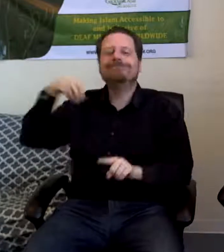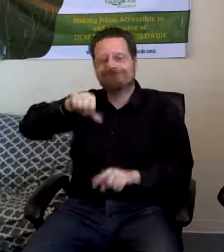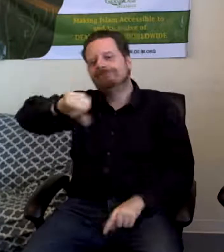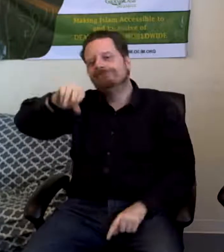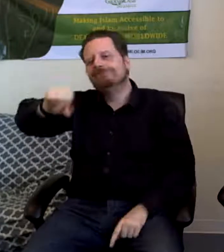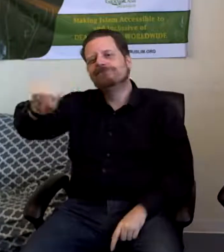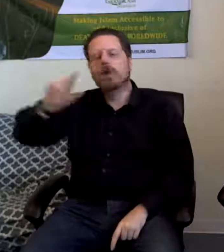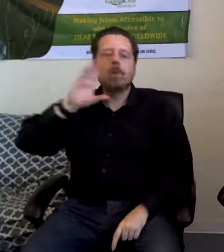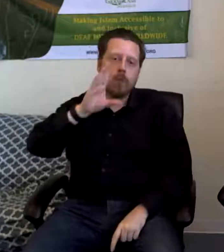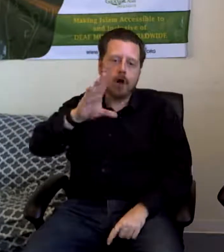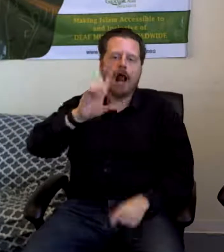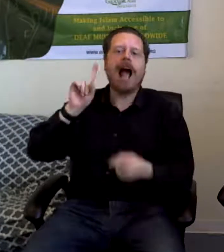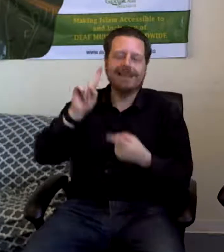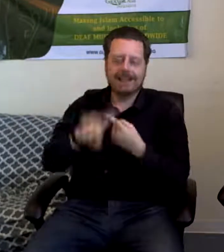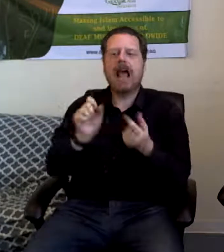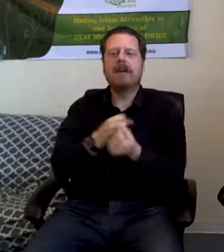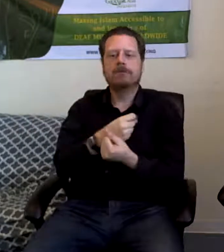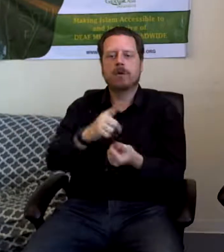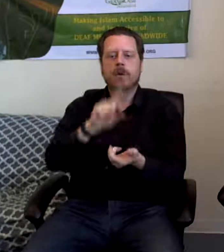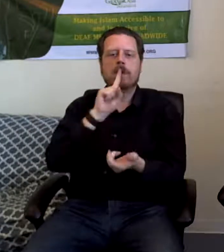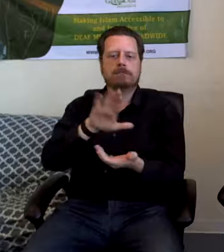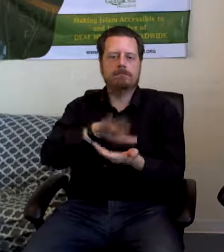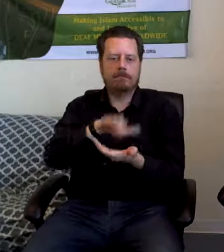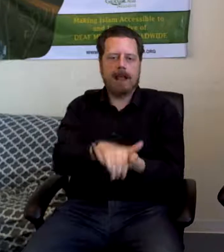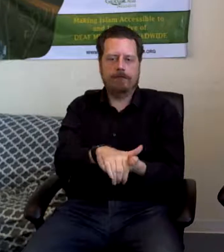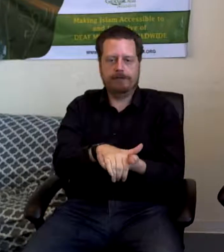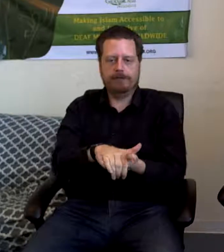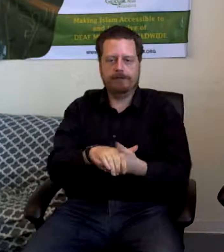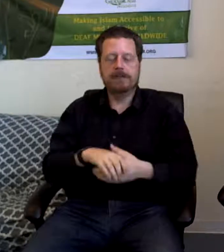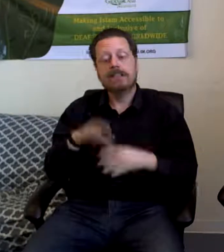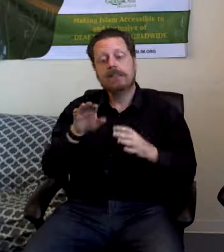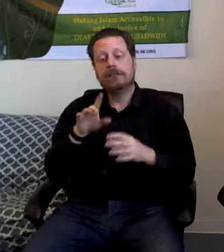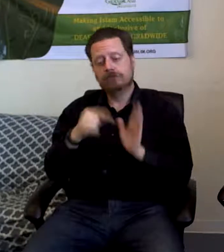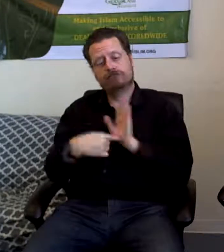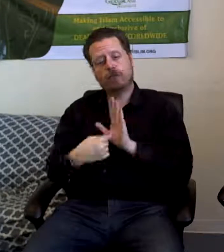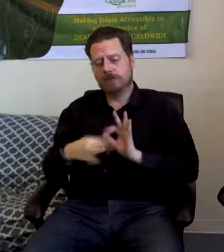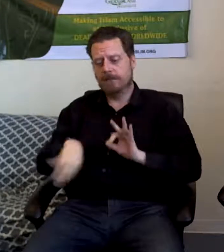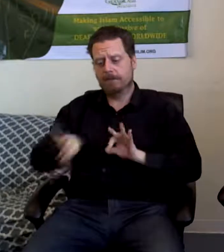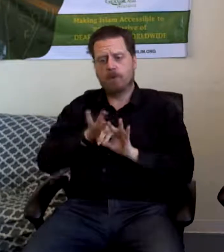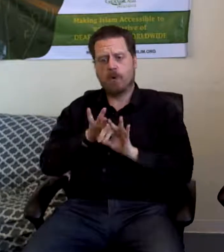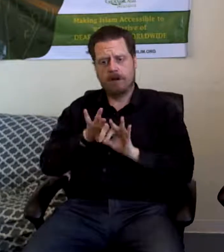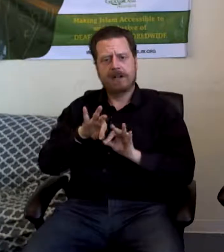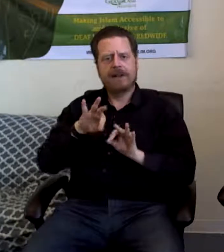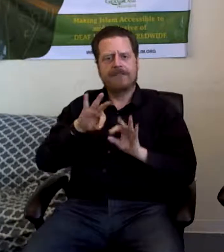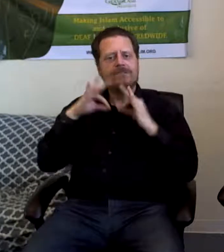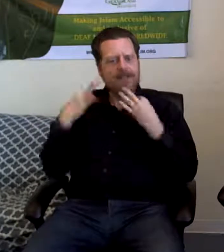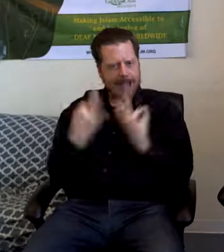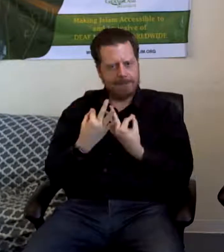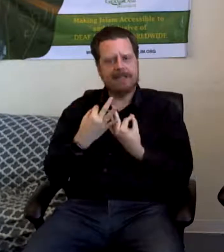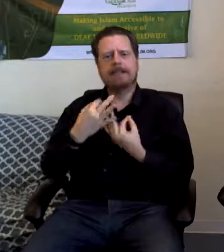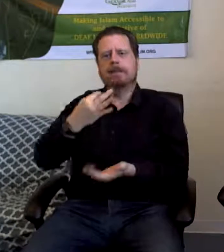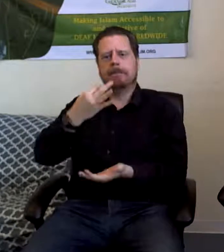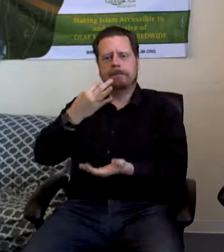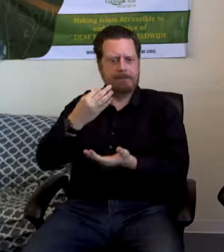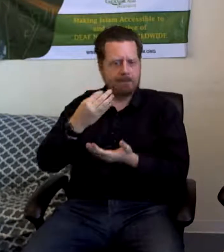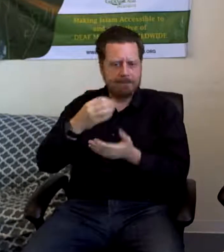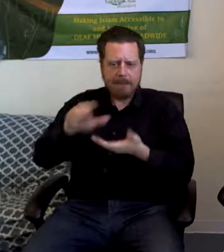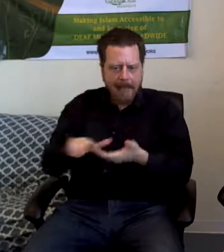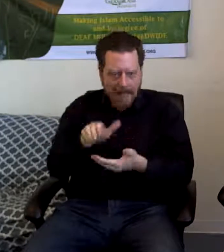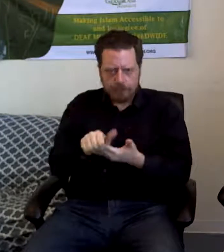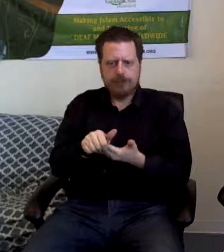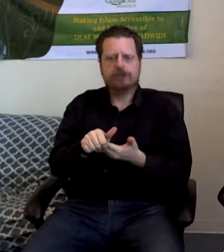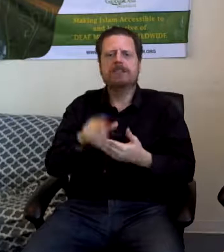It shows you how important it is, the marriage and the family as institutions for